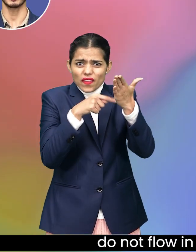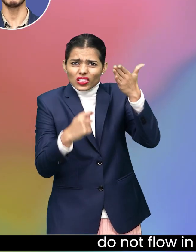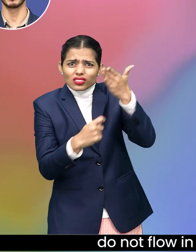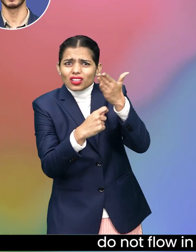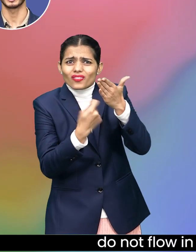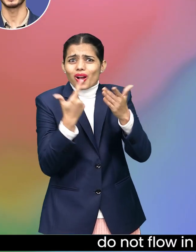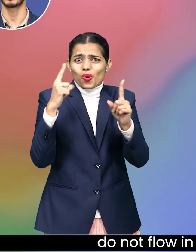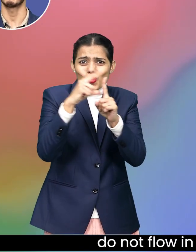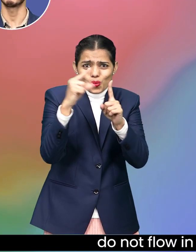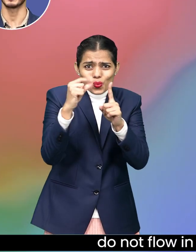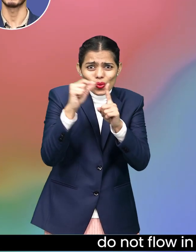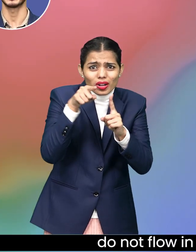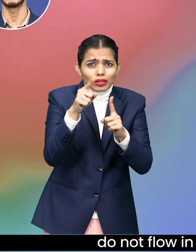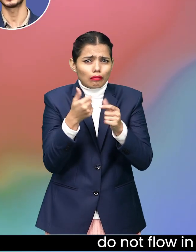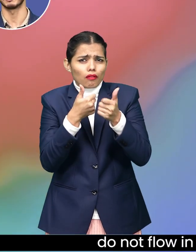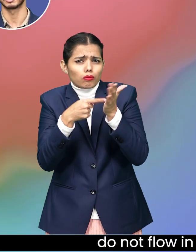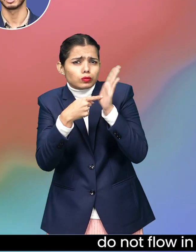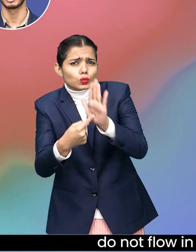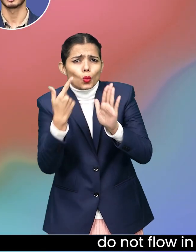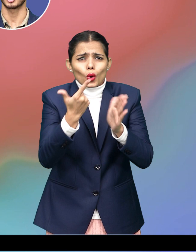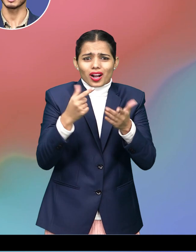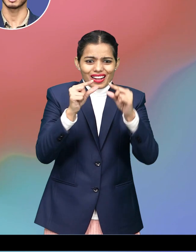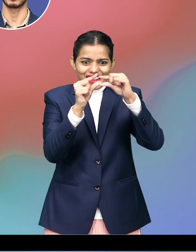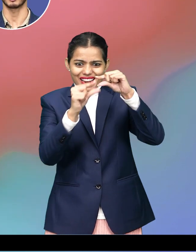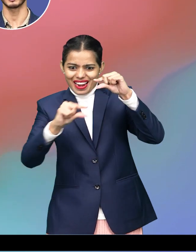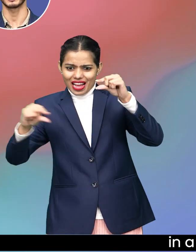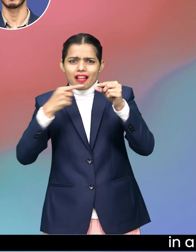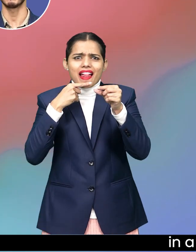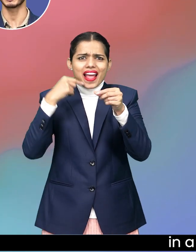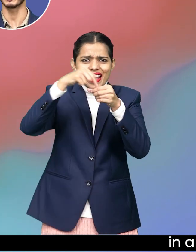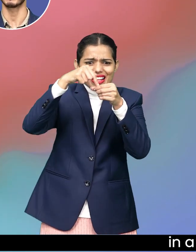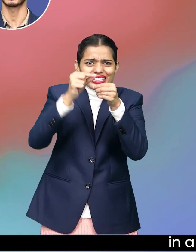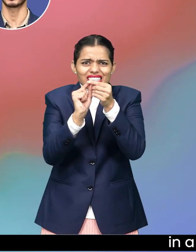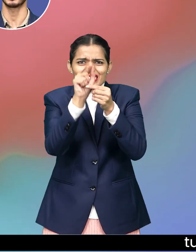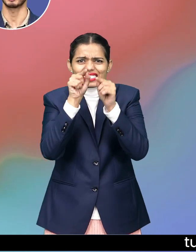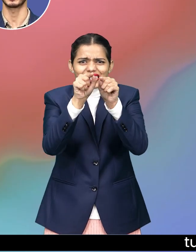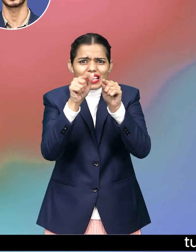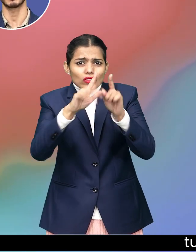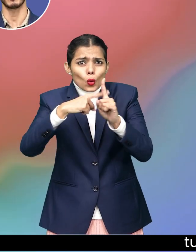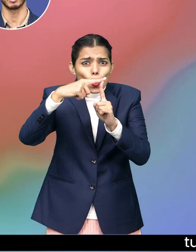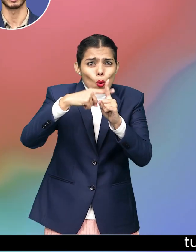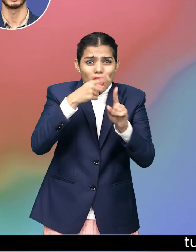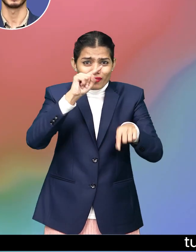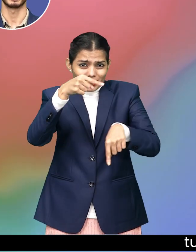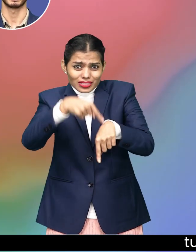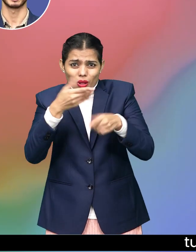Charges do not flow in a copper wire by themselves, just as water in a perfectly horizontal tube does not